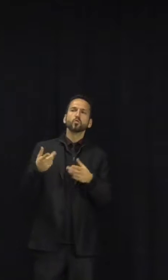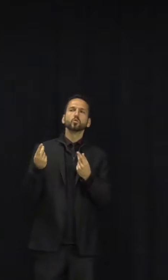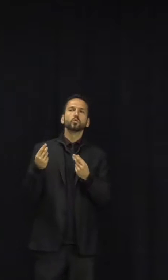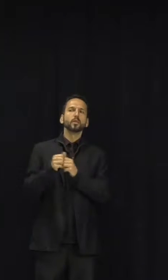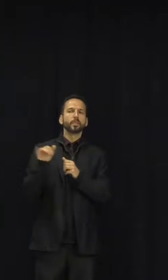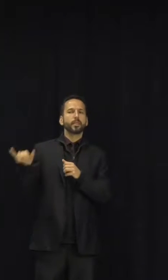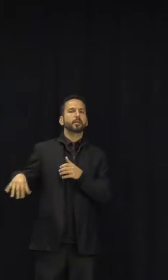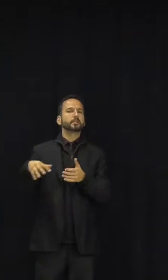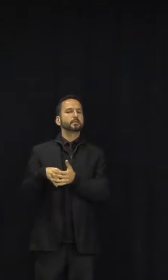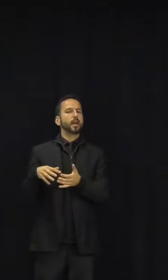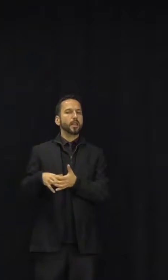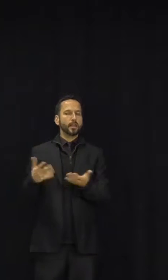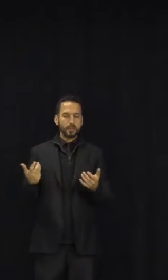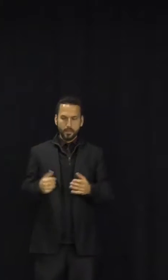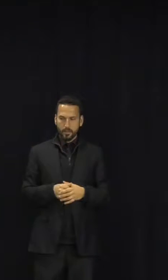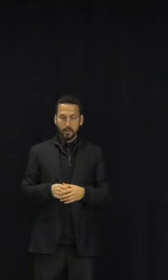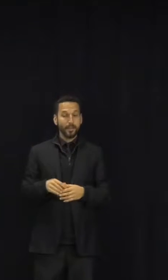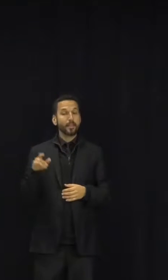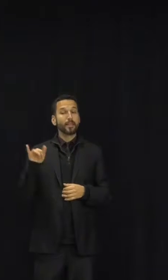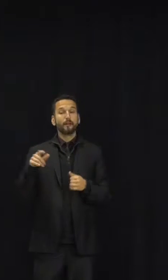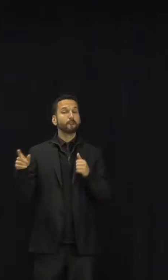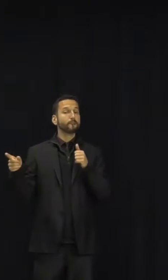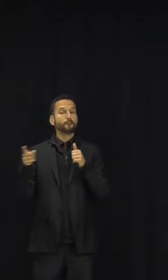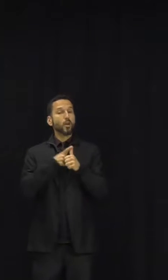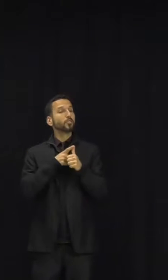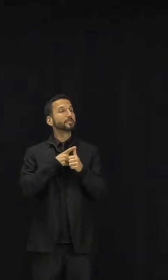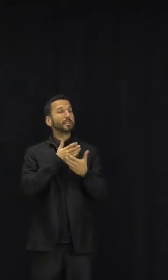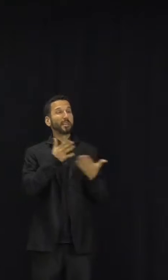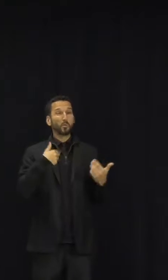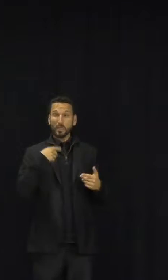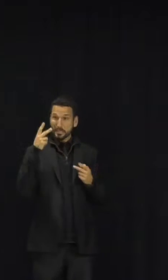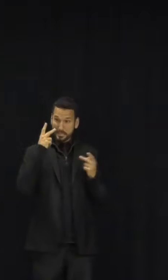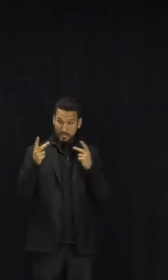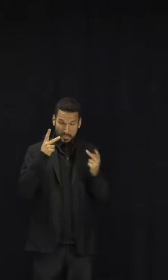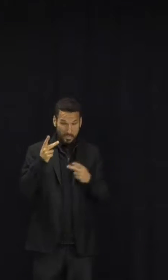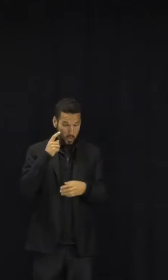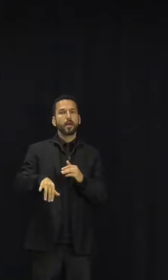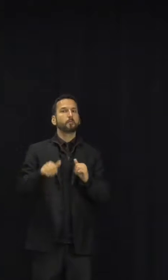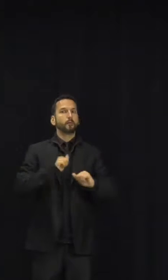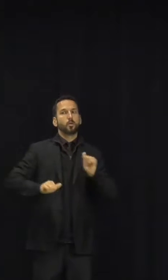end. The use of data to raise salaries in dance